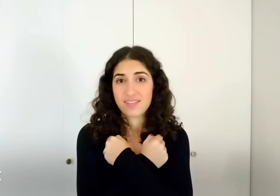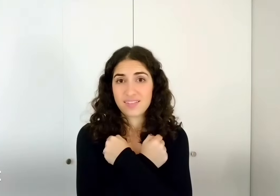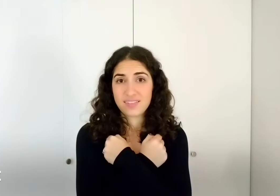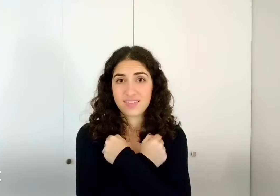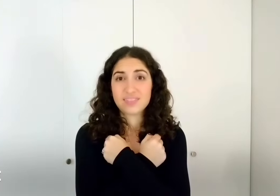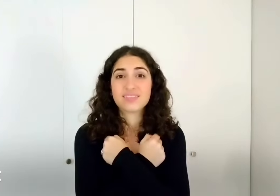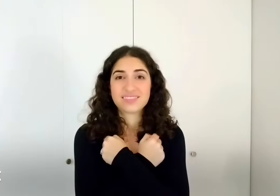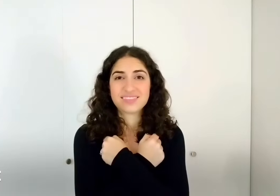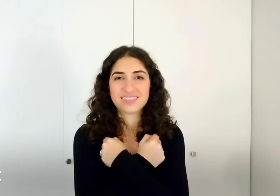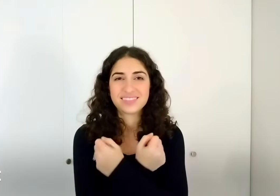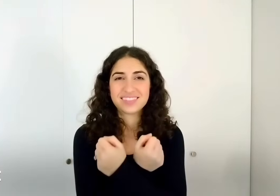Love.